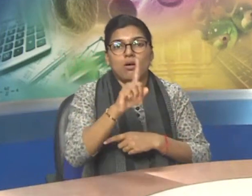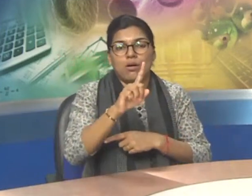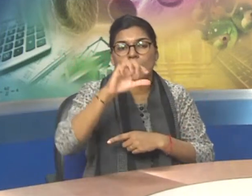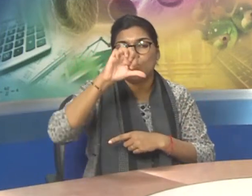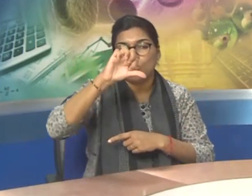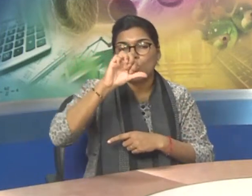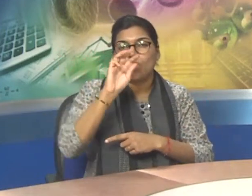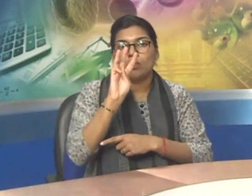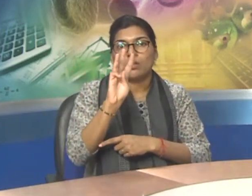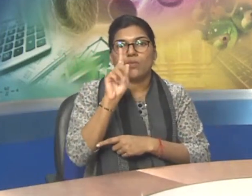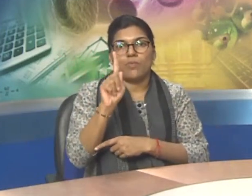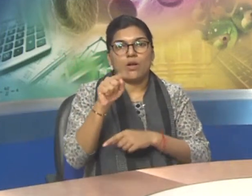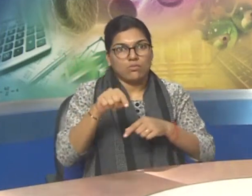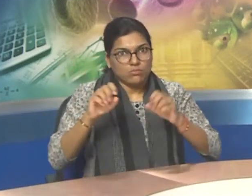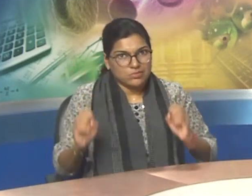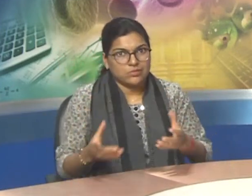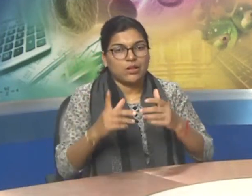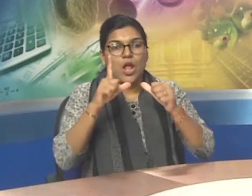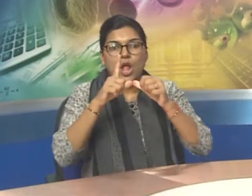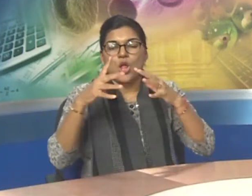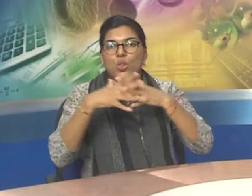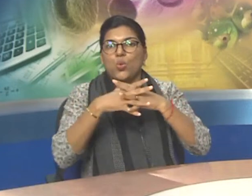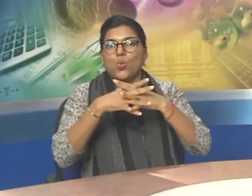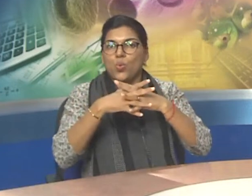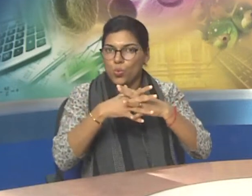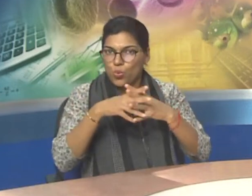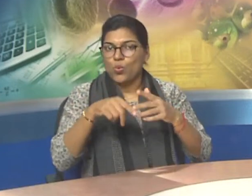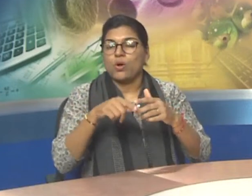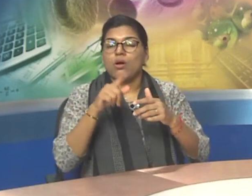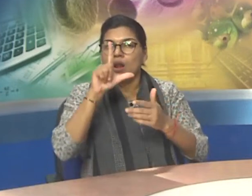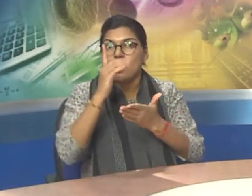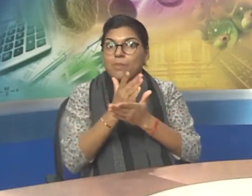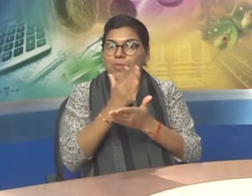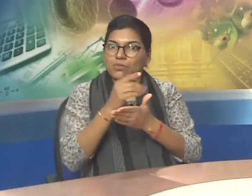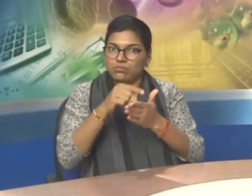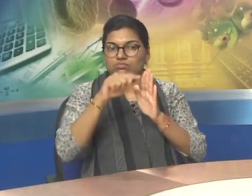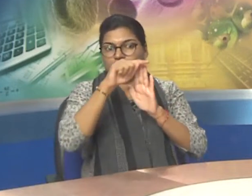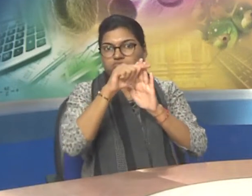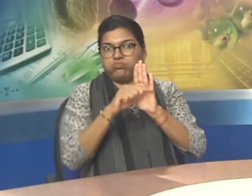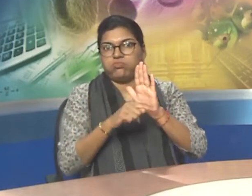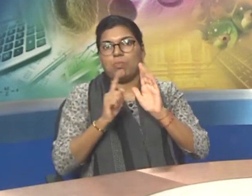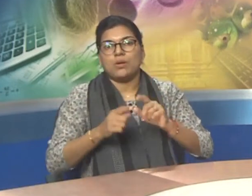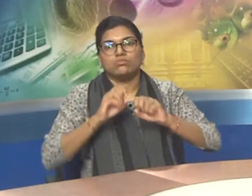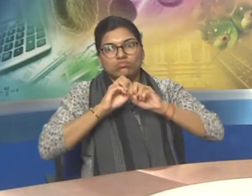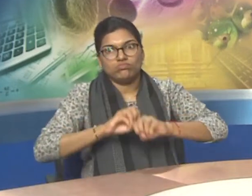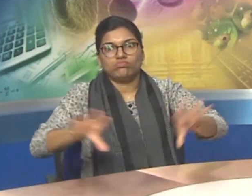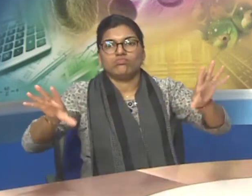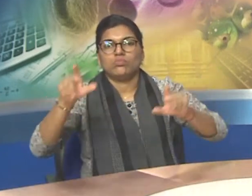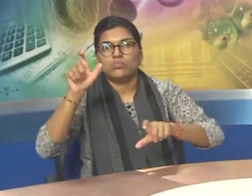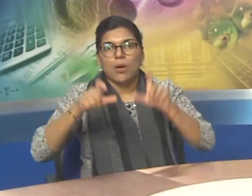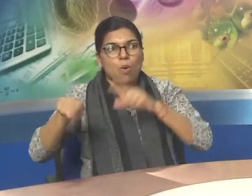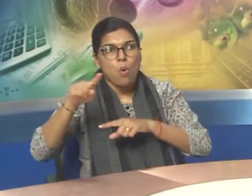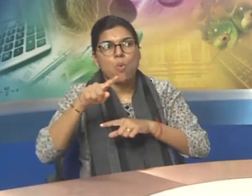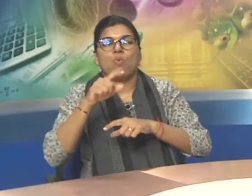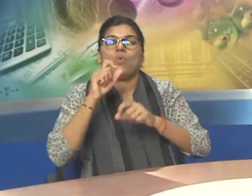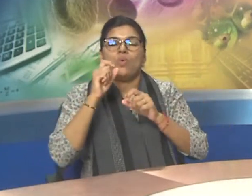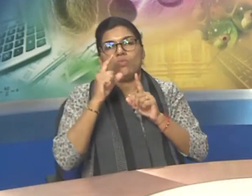laws in a famous book entitled as 5 Laws of Library